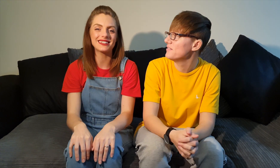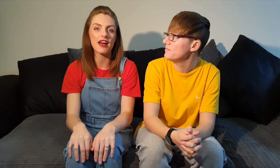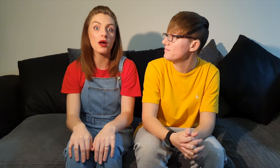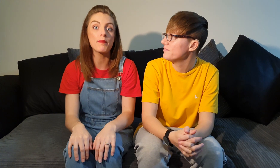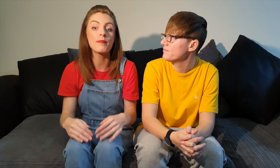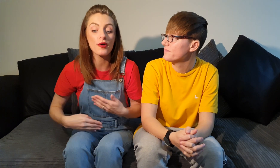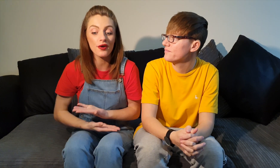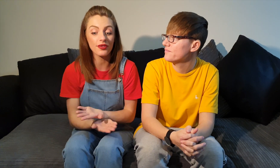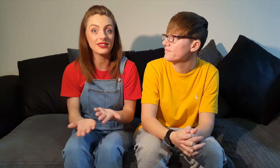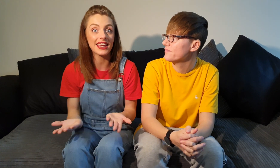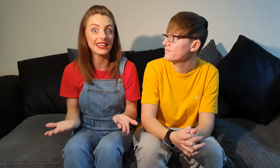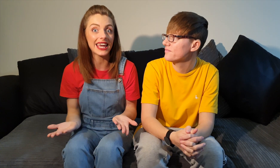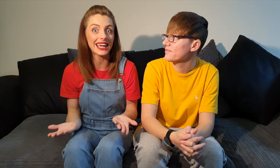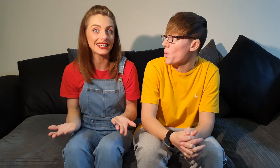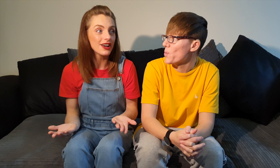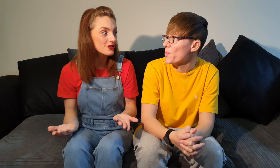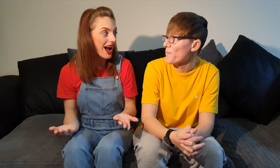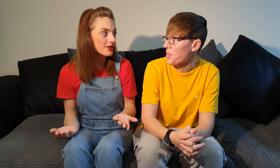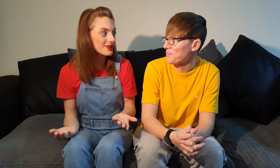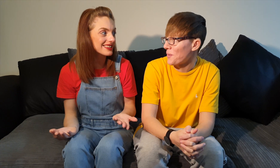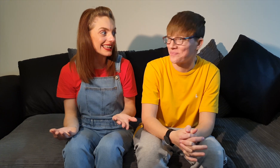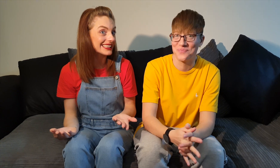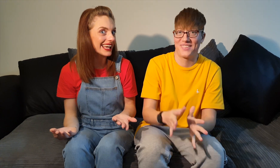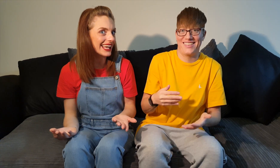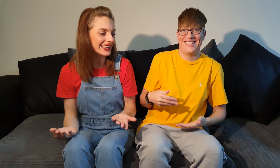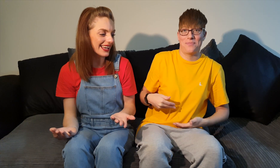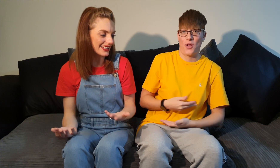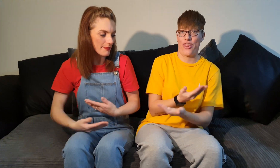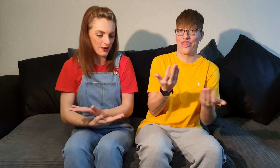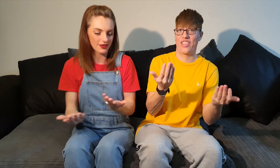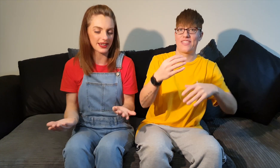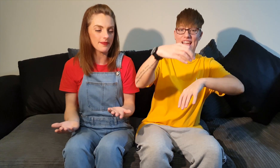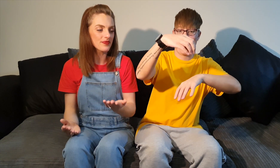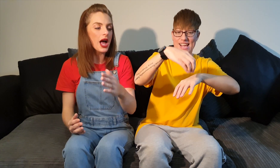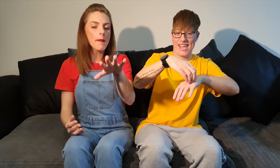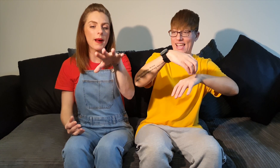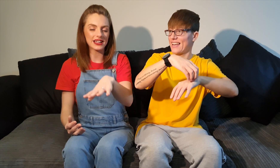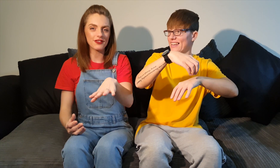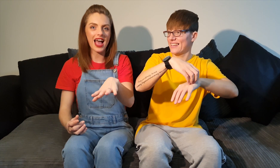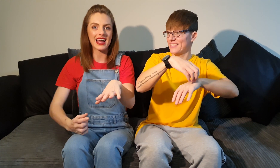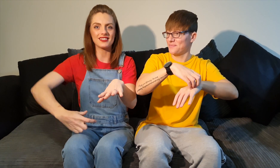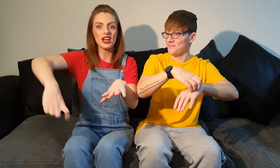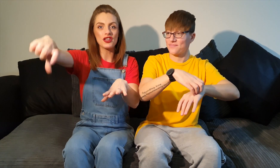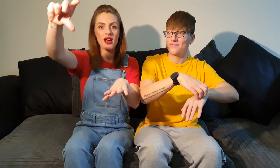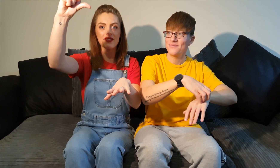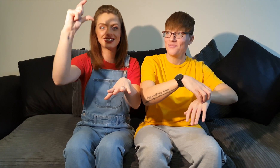have a birthday cake. So how do we sign cake, Kelly? Birthday. Back of your hand, you have a